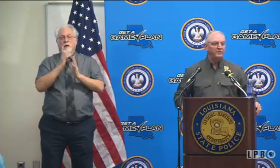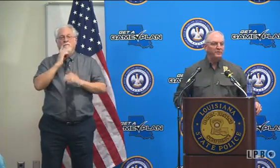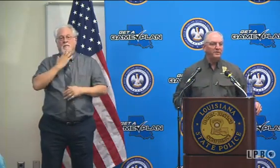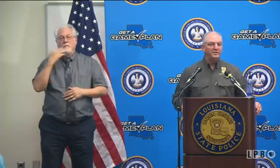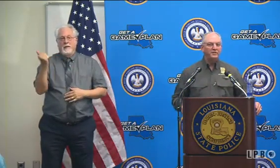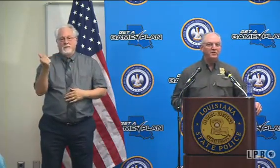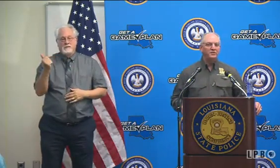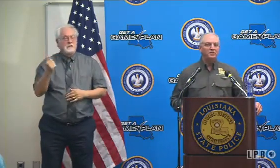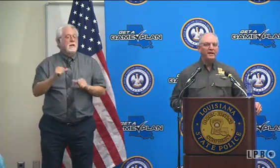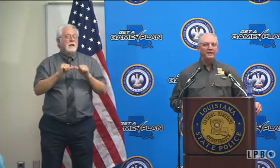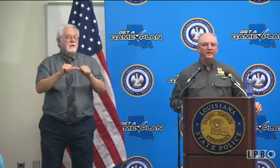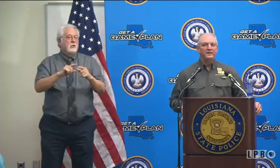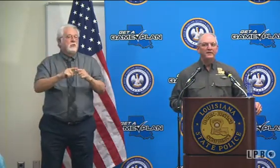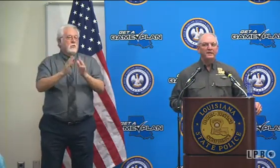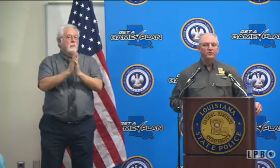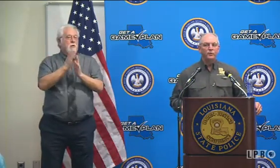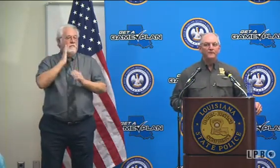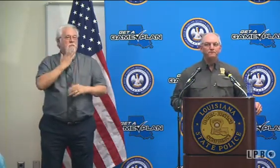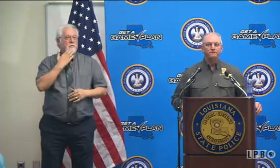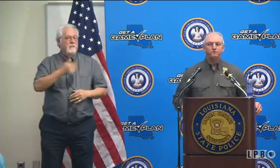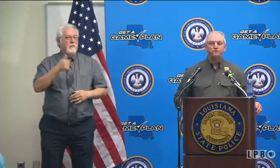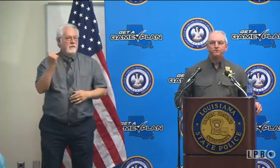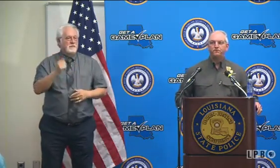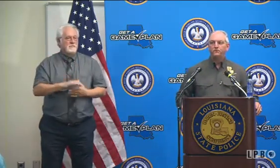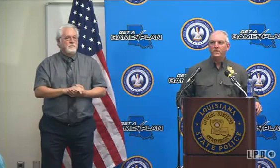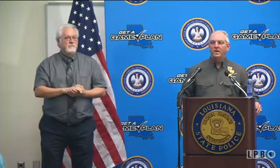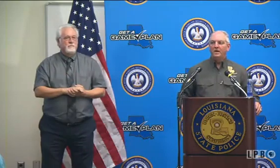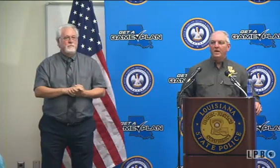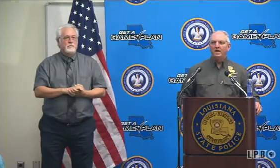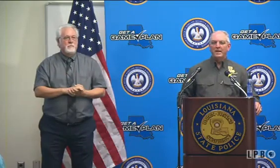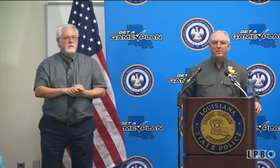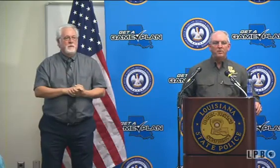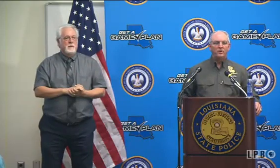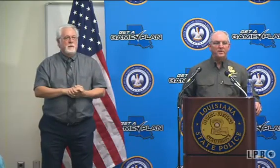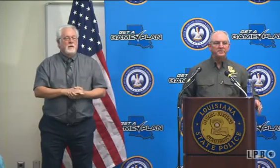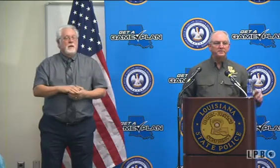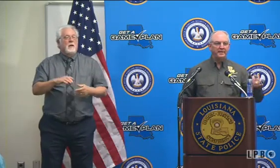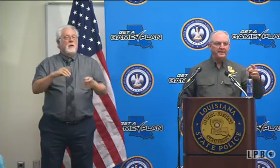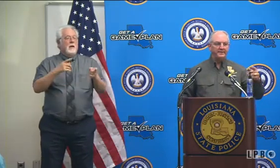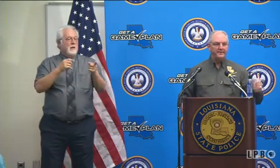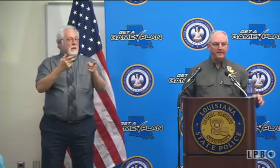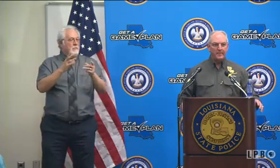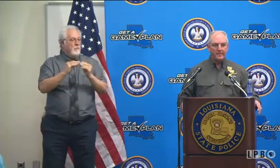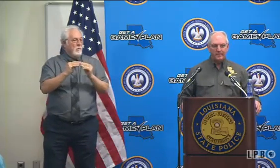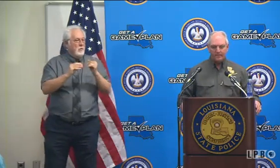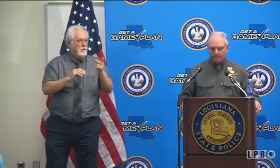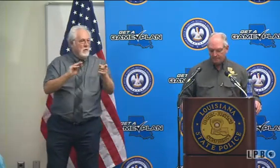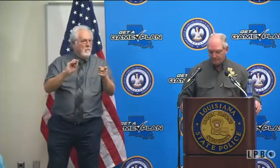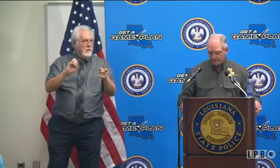best, and we should continue to do that as well. A couple more questions, Melinda?